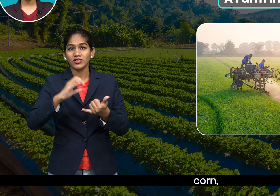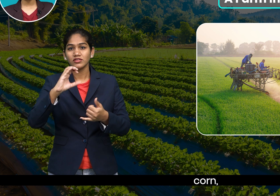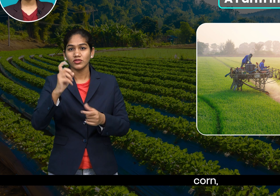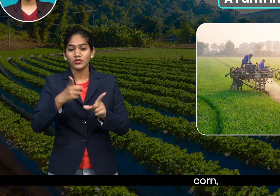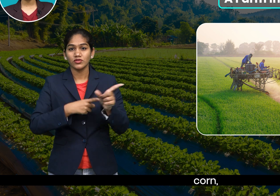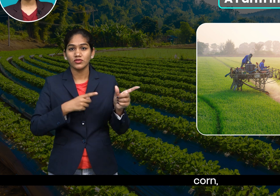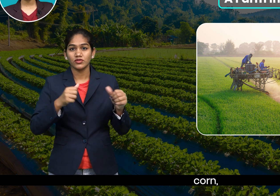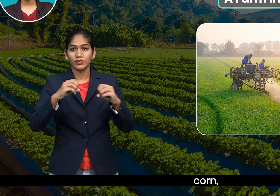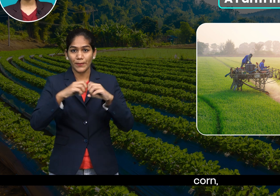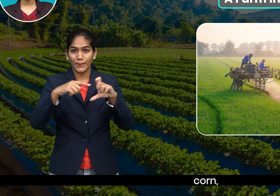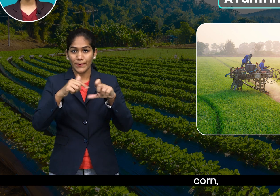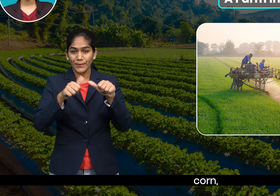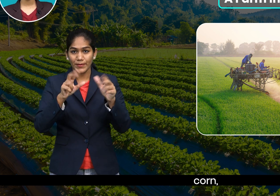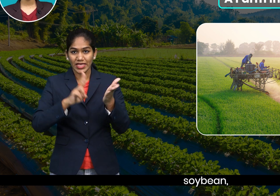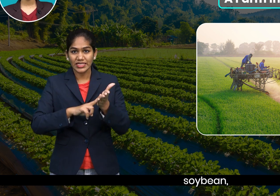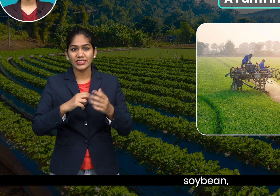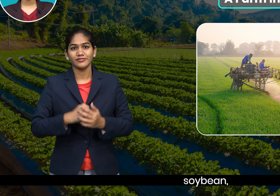soybean,